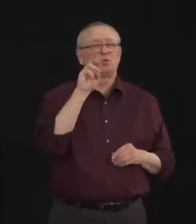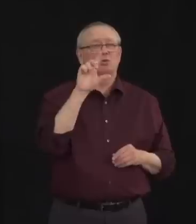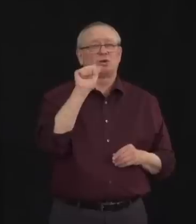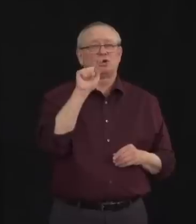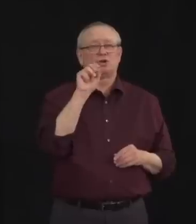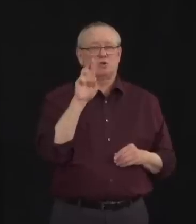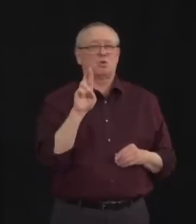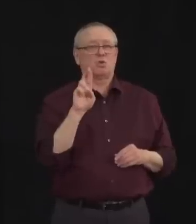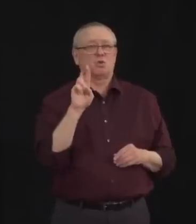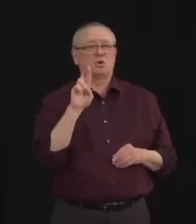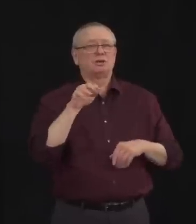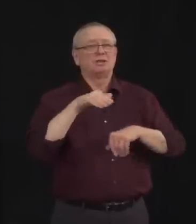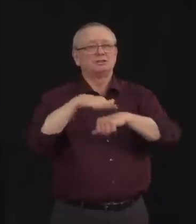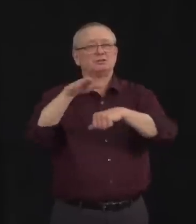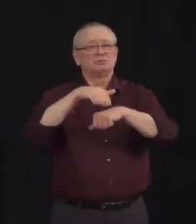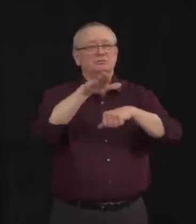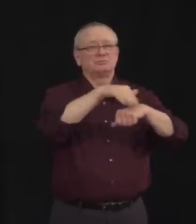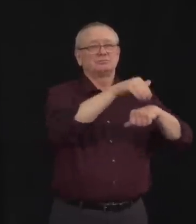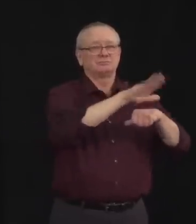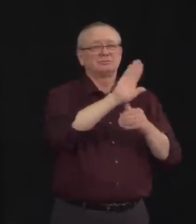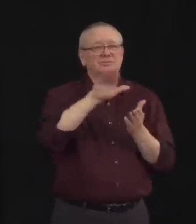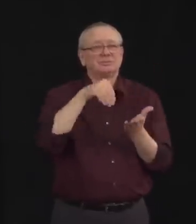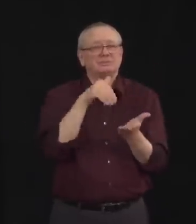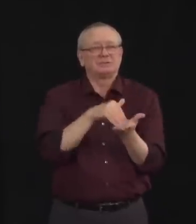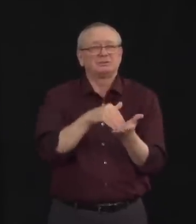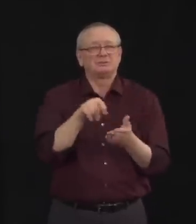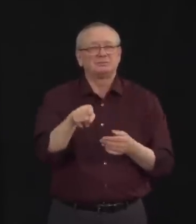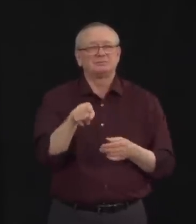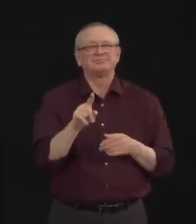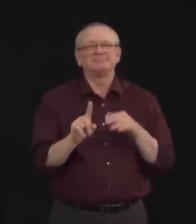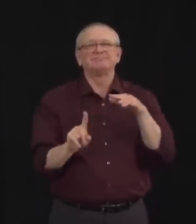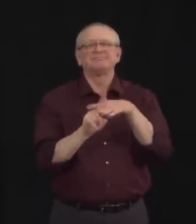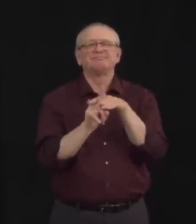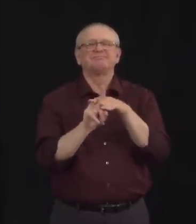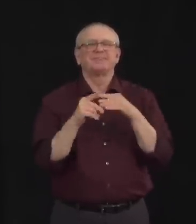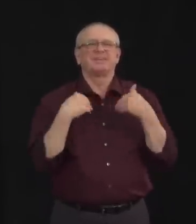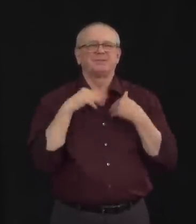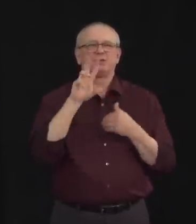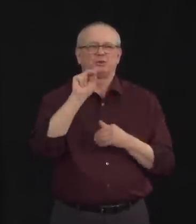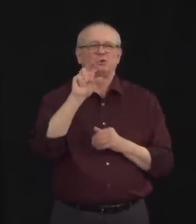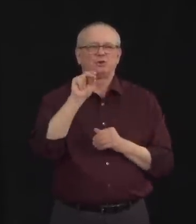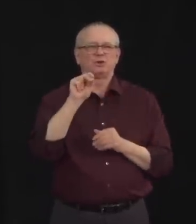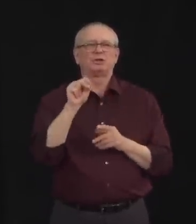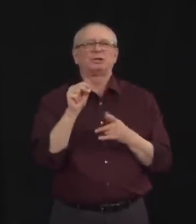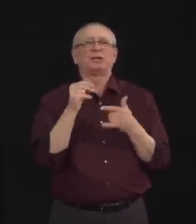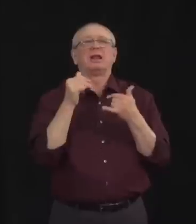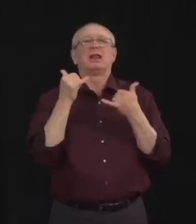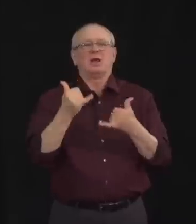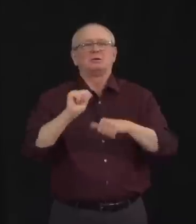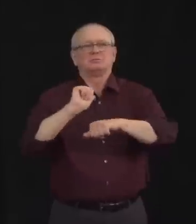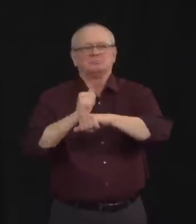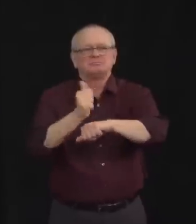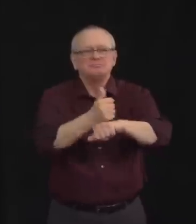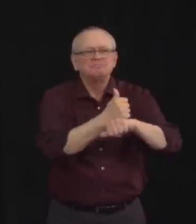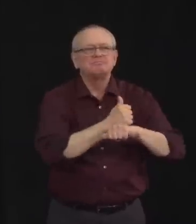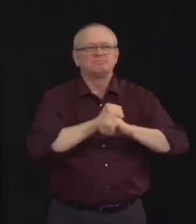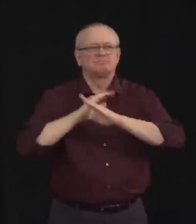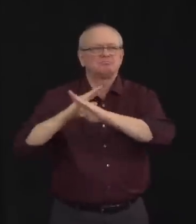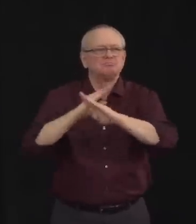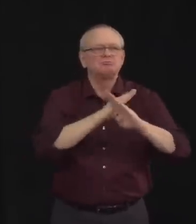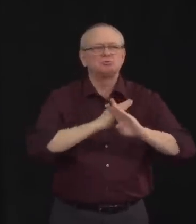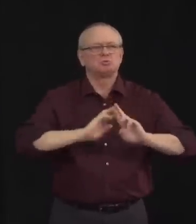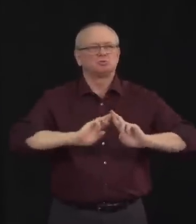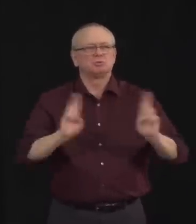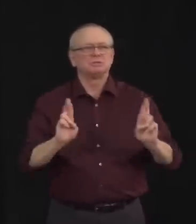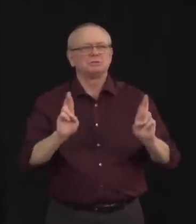Health Services Public Health, putting in place outbreak precautions, and supporting AHS to offer testing to all